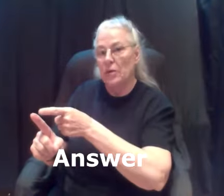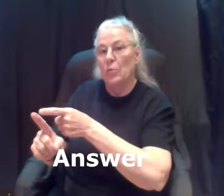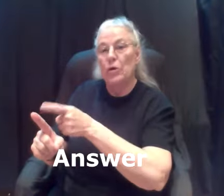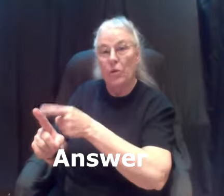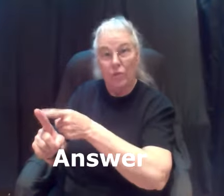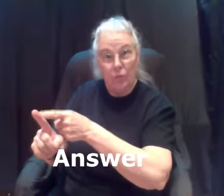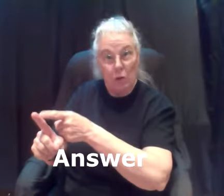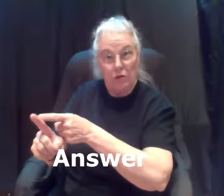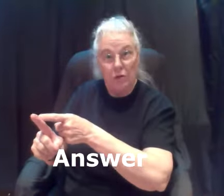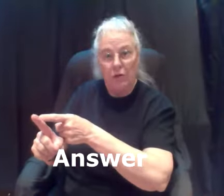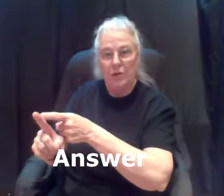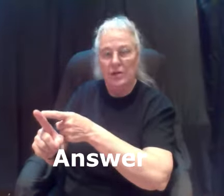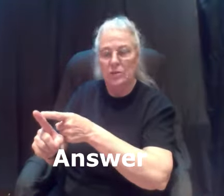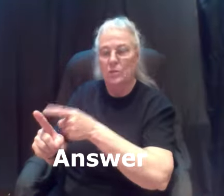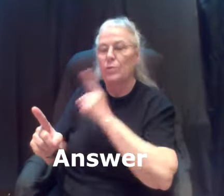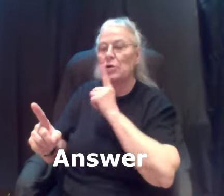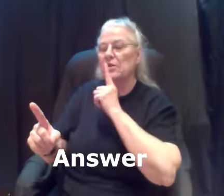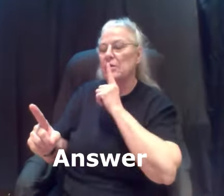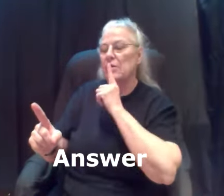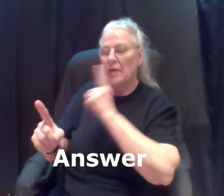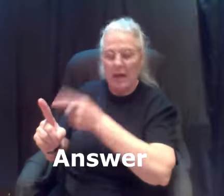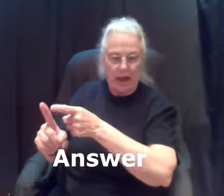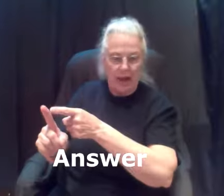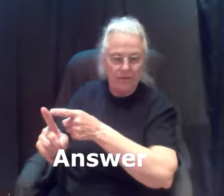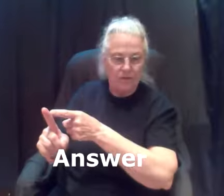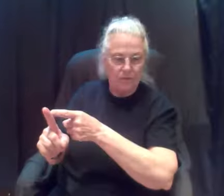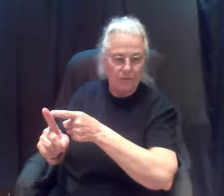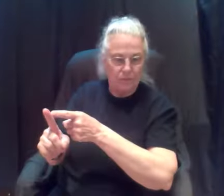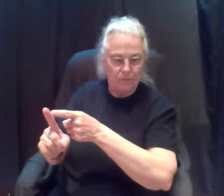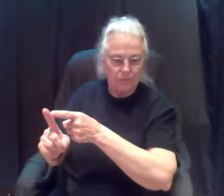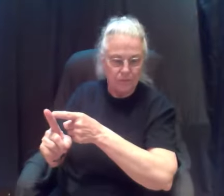going to throw it to this person. Answer.